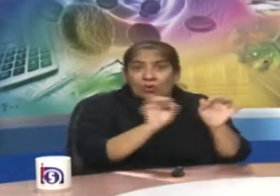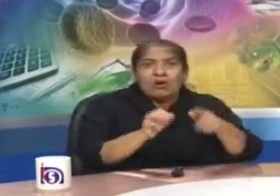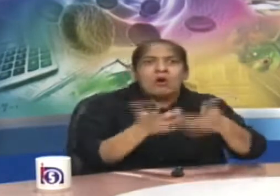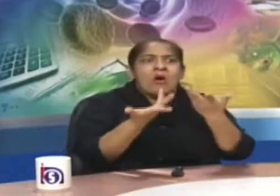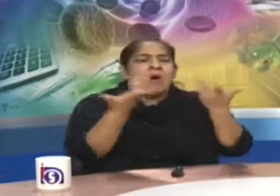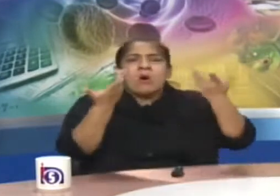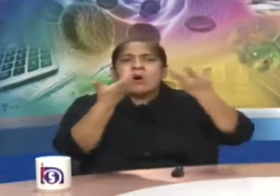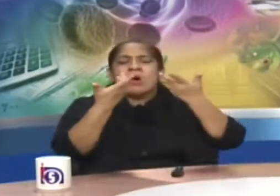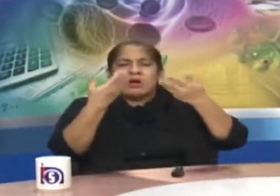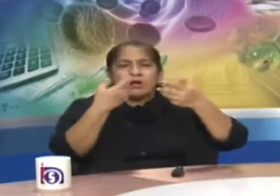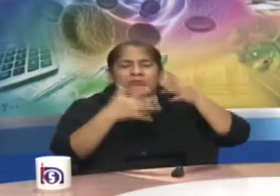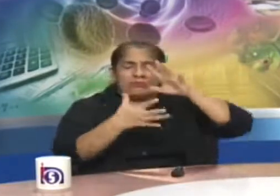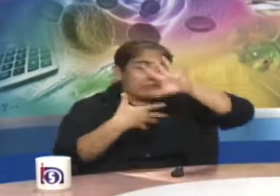suddenly.